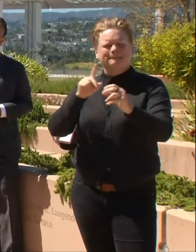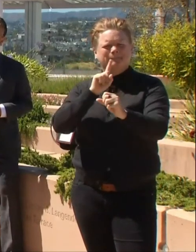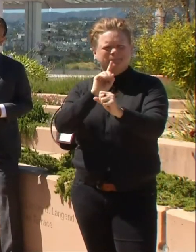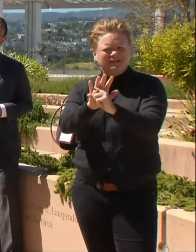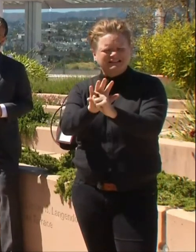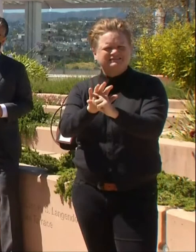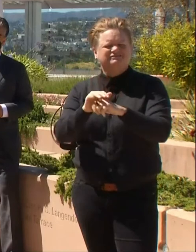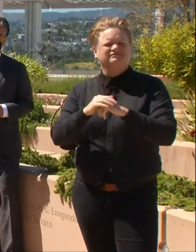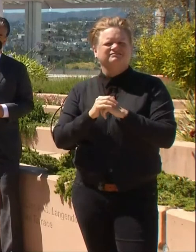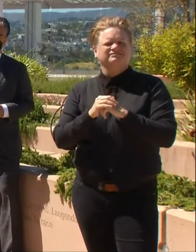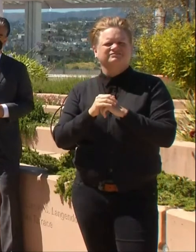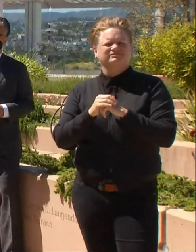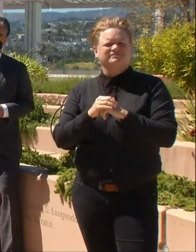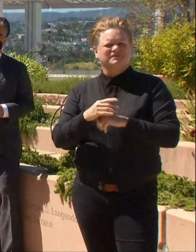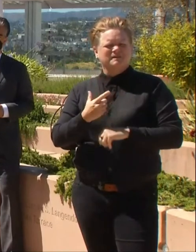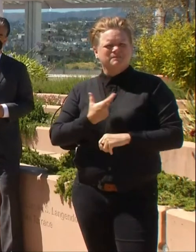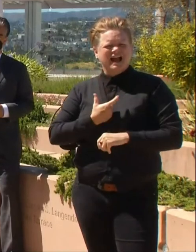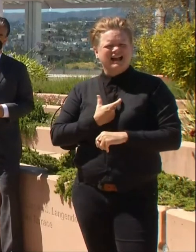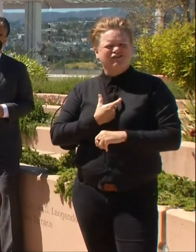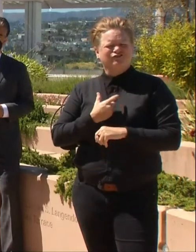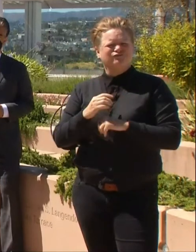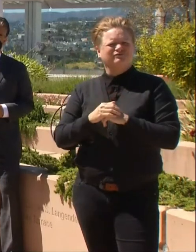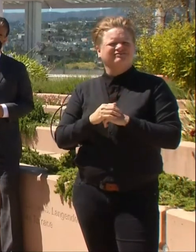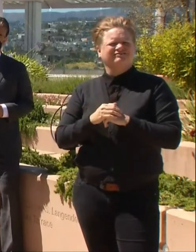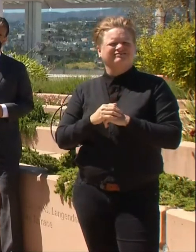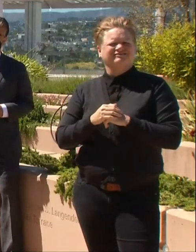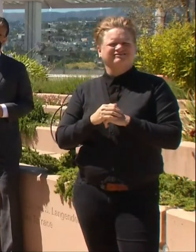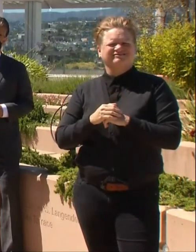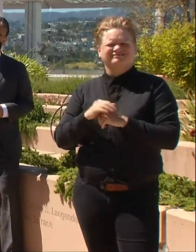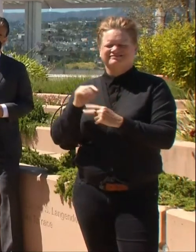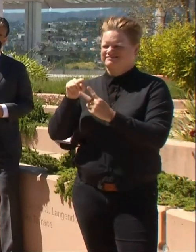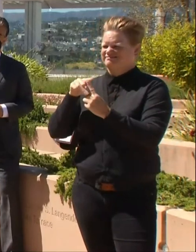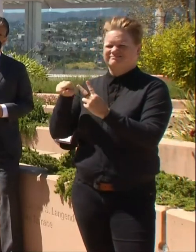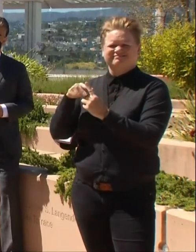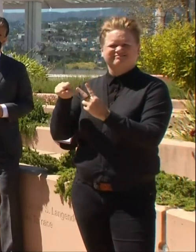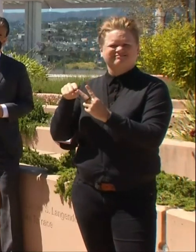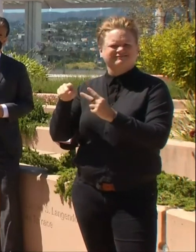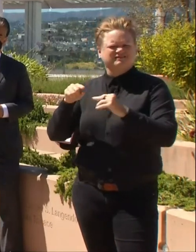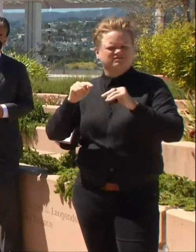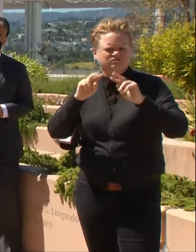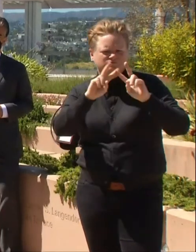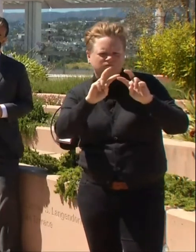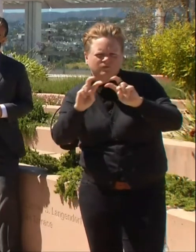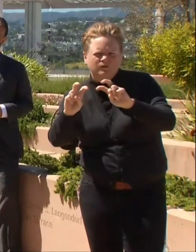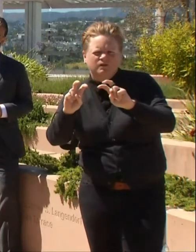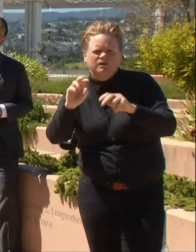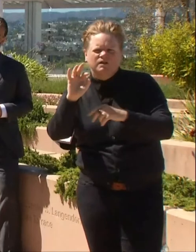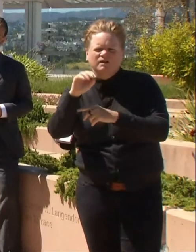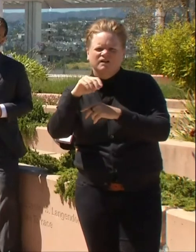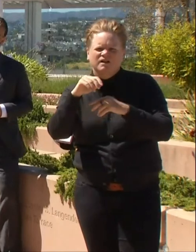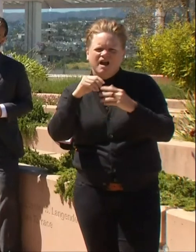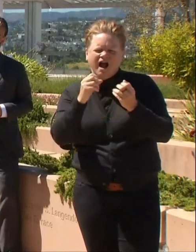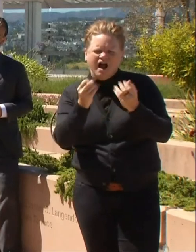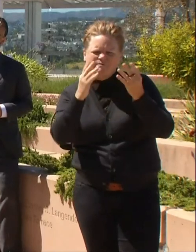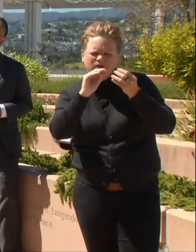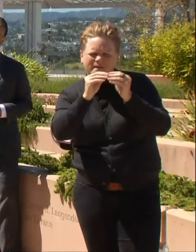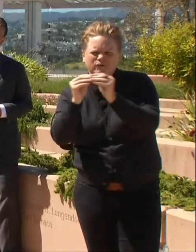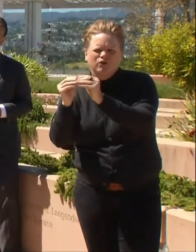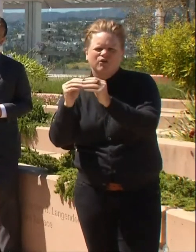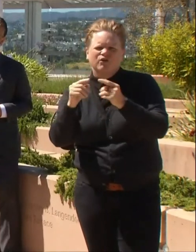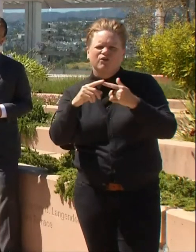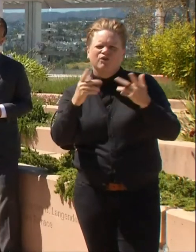London Breed. These individuals take a look at the problem of gun violence in our communities, and they ask the question of what can we